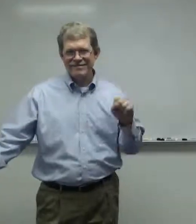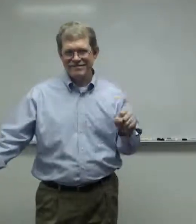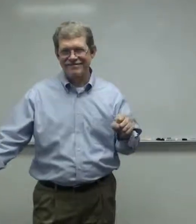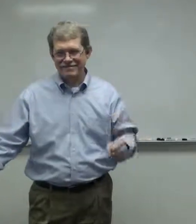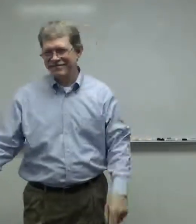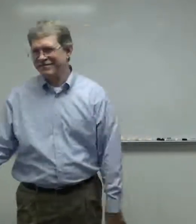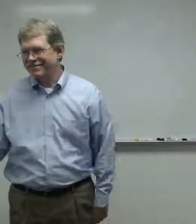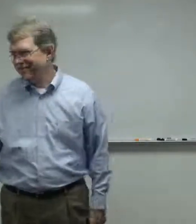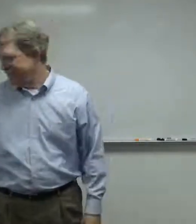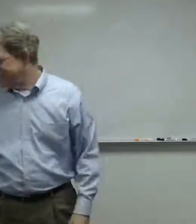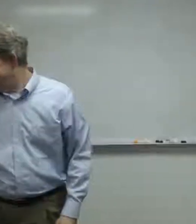Exactly.